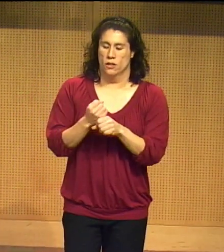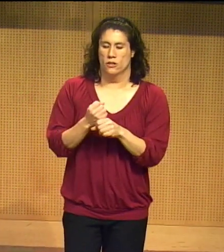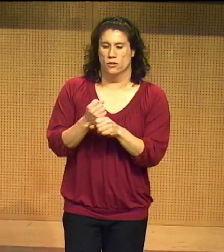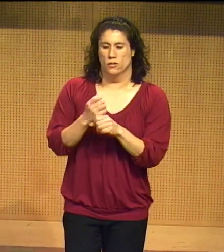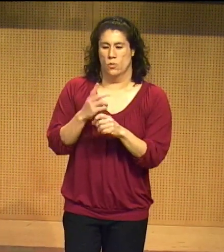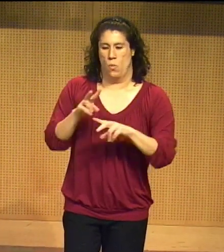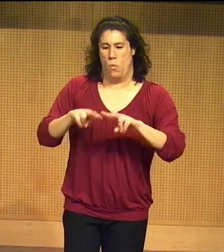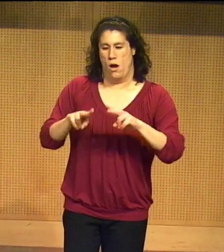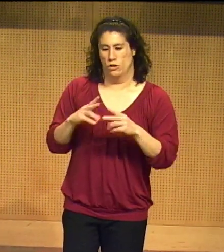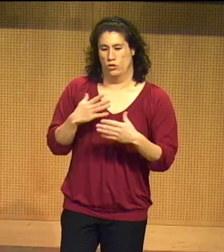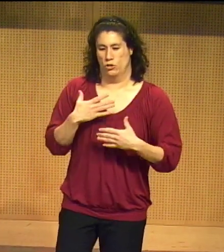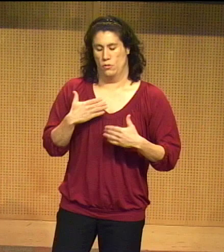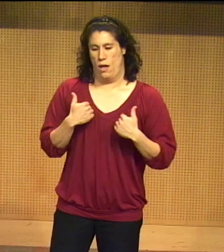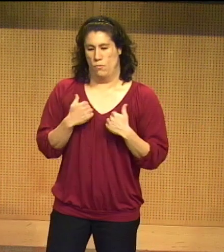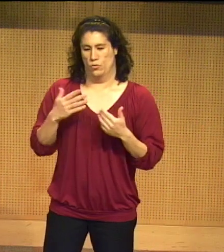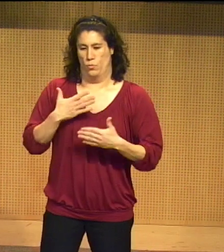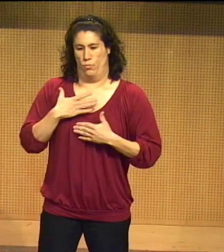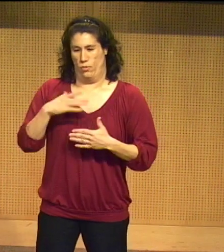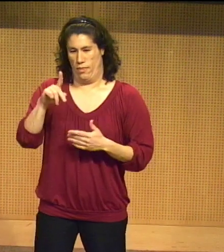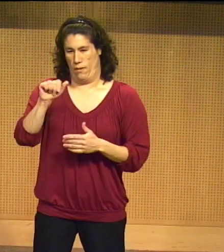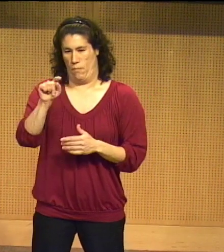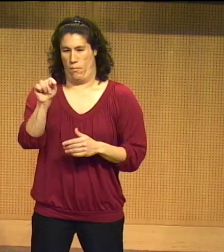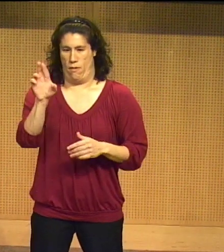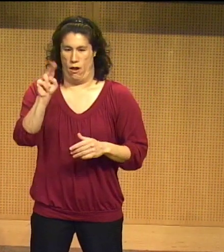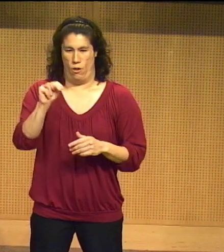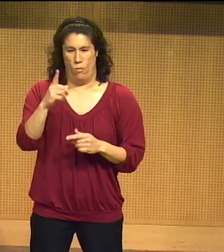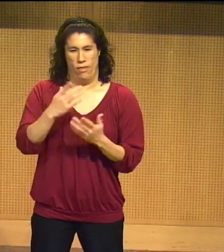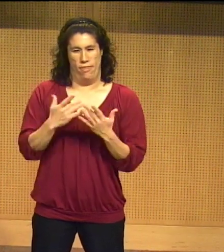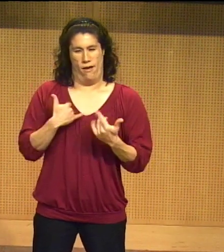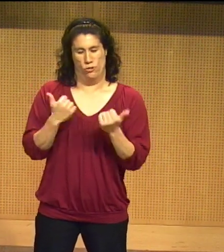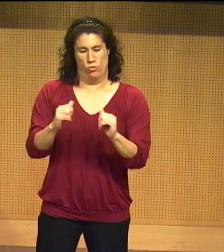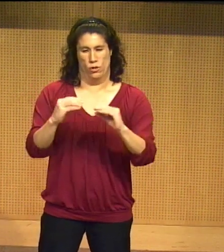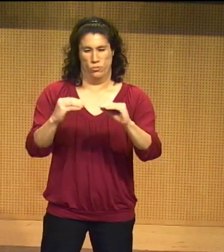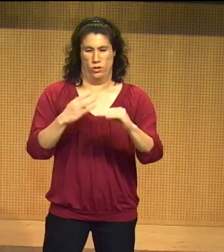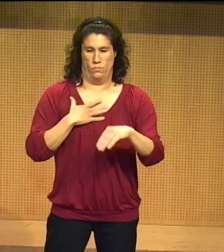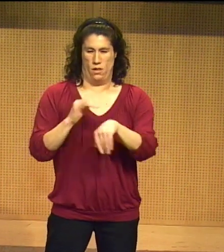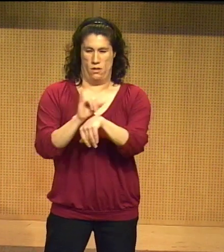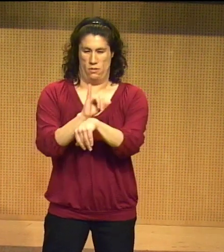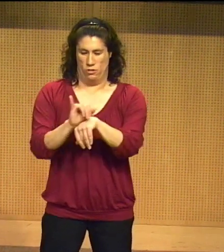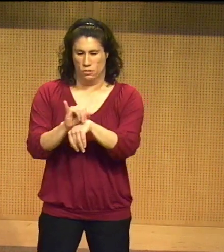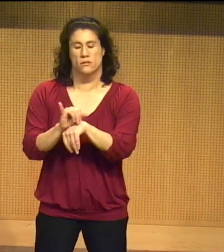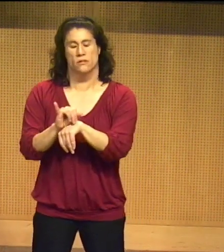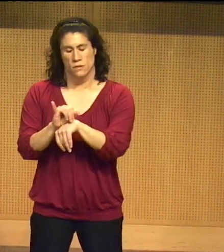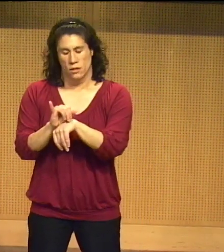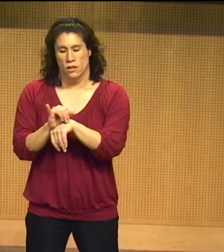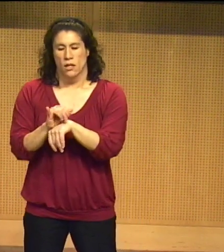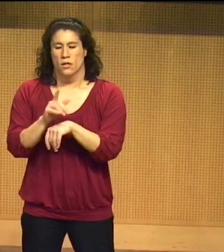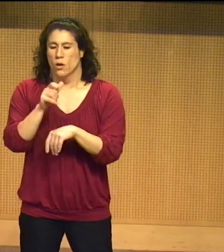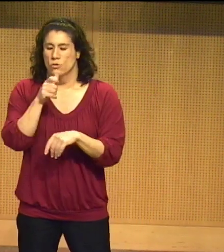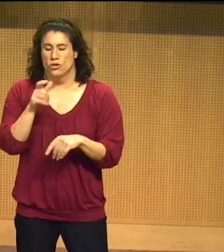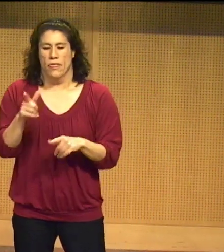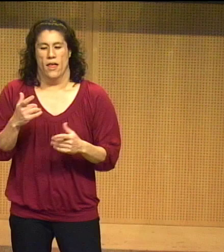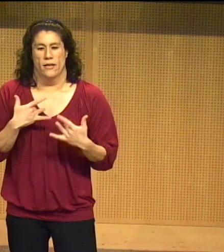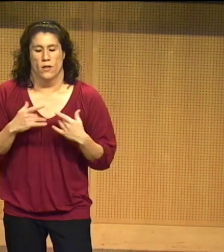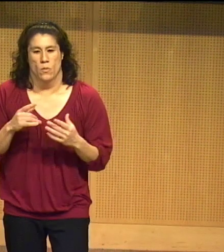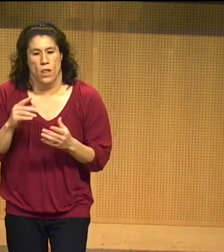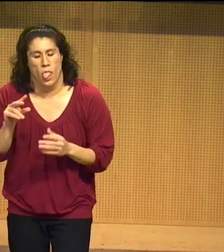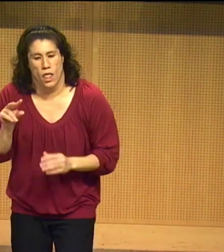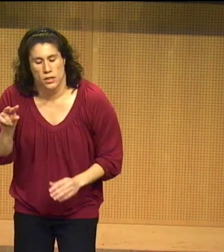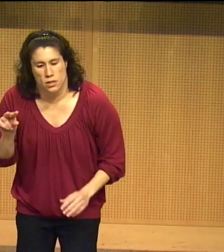had to learn how to watch the respiration rate of the animal. And I try to teach that to interns. They desperately want